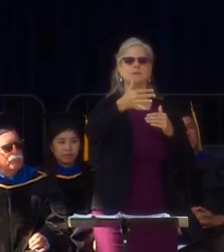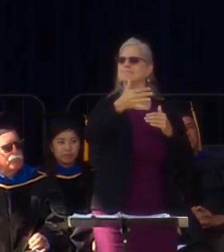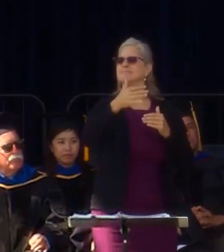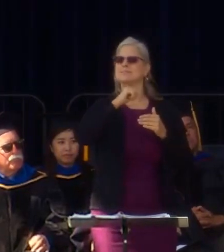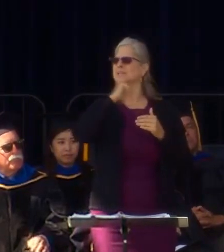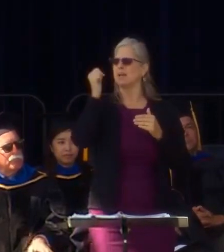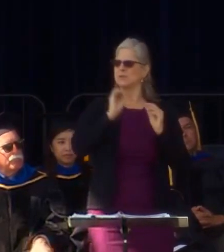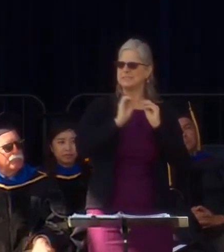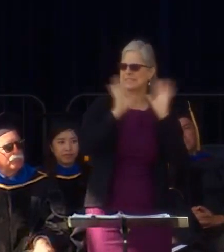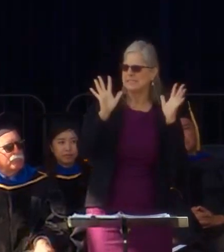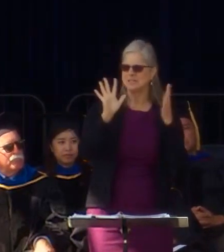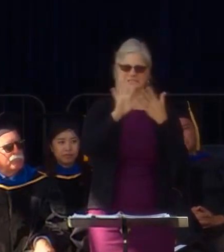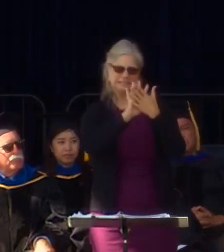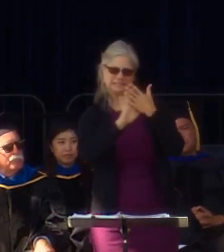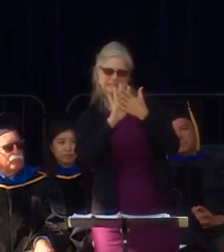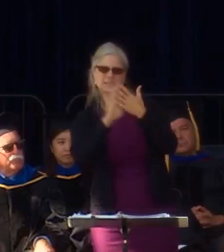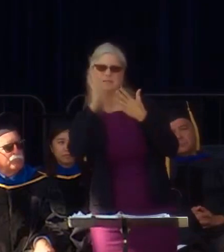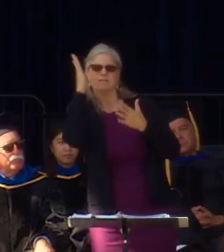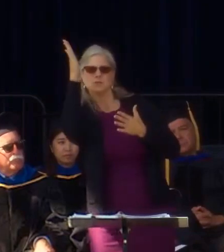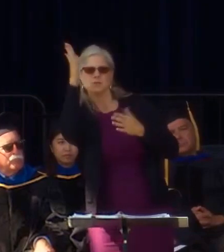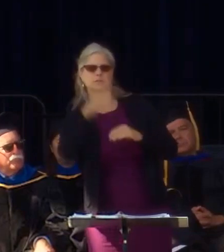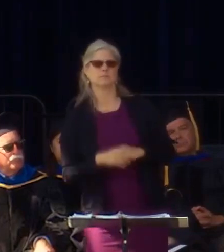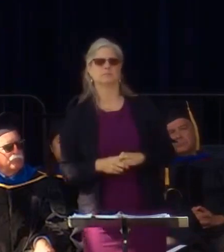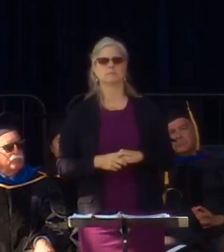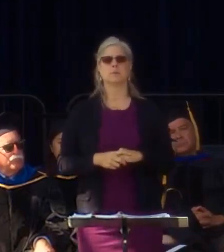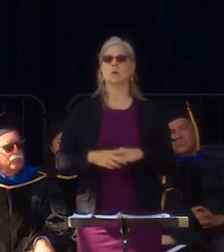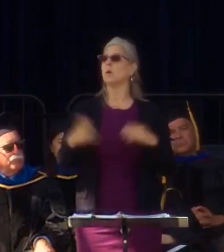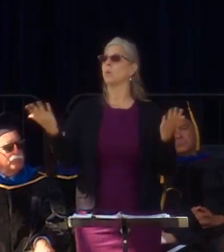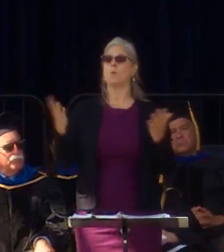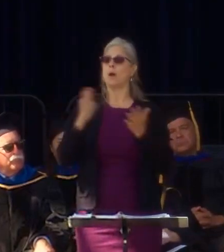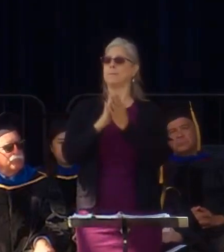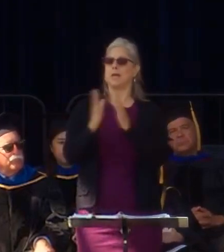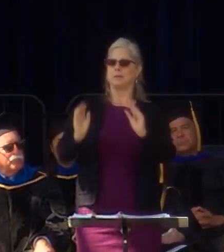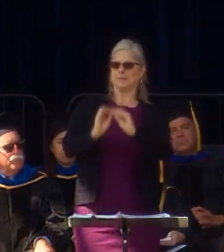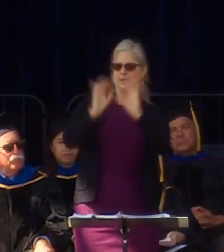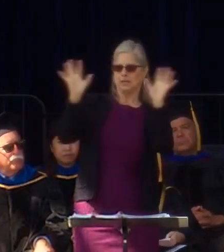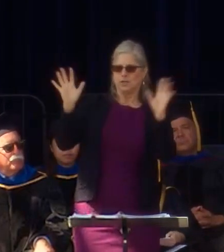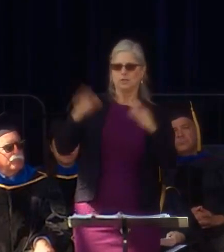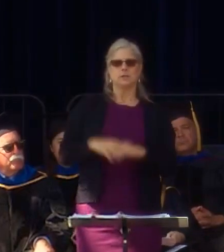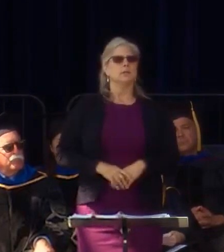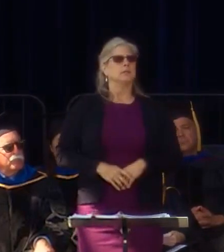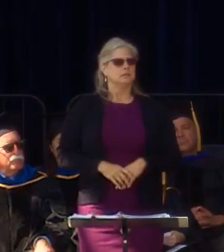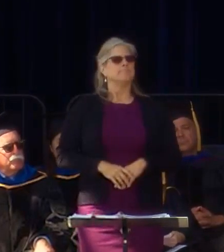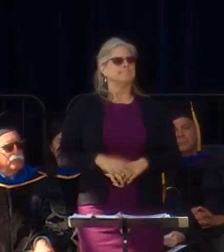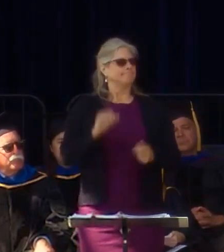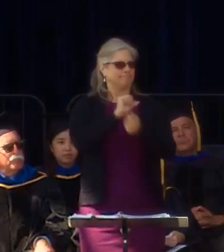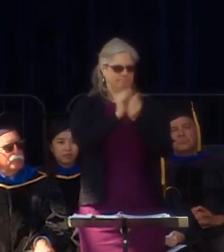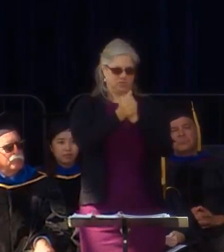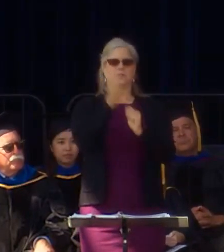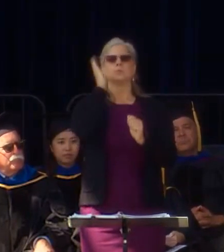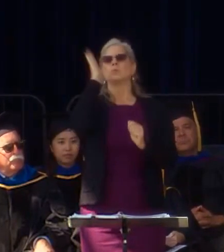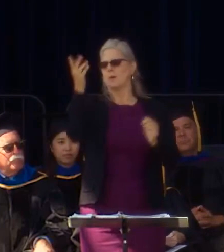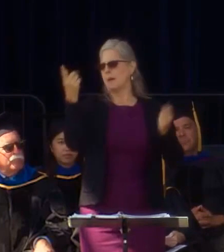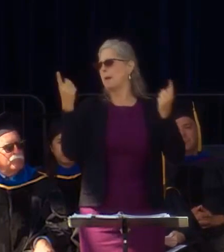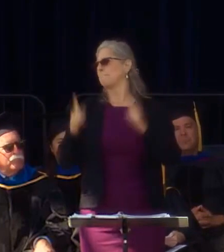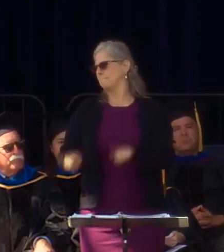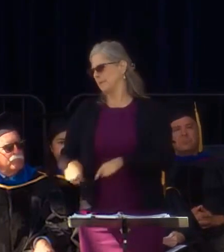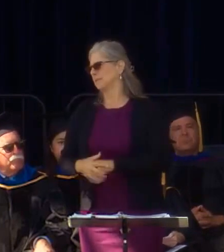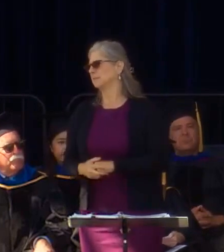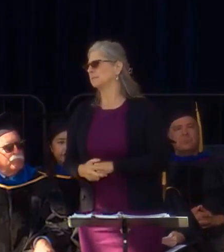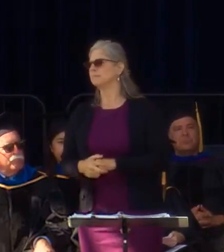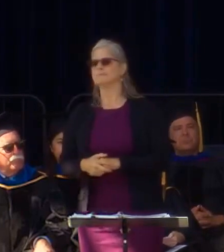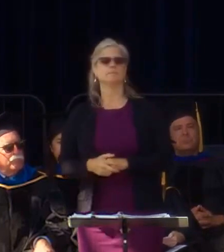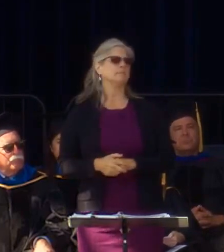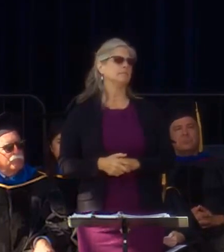It wasn't always clear. What did become clear was that change was inevitable. And while it